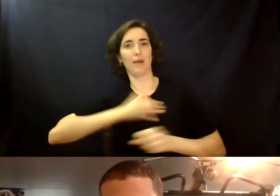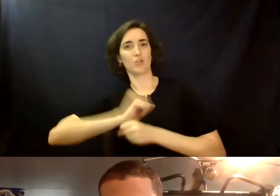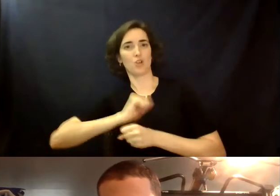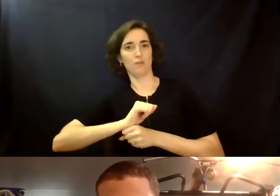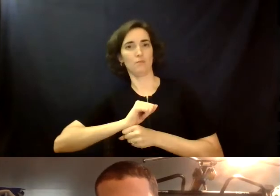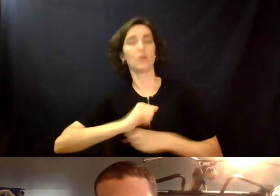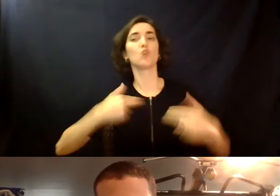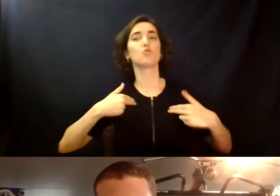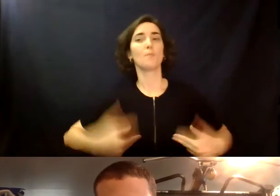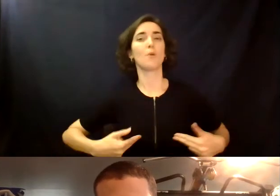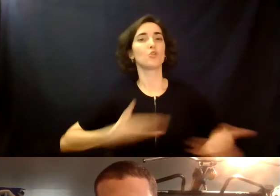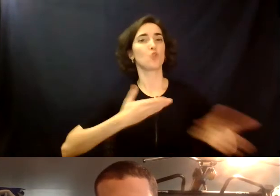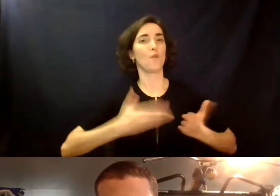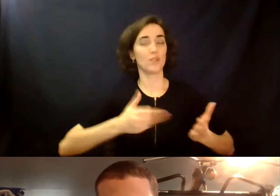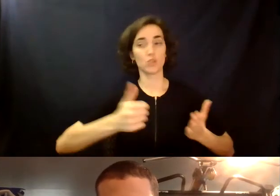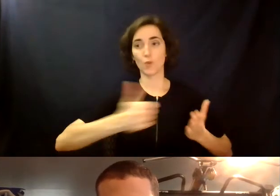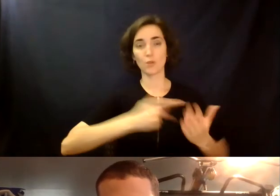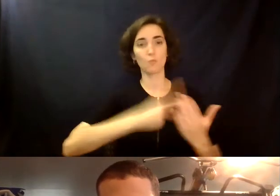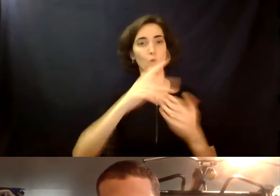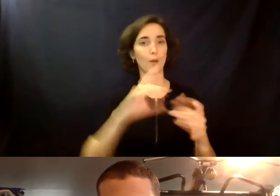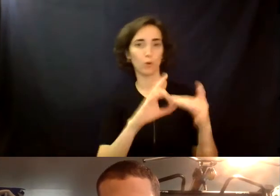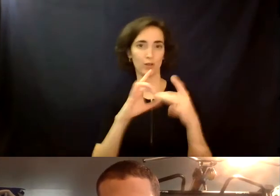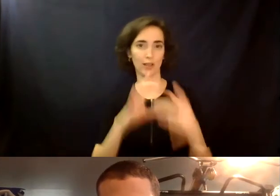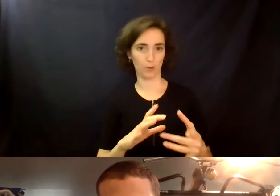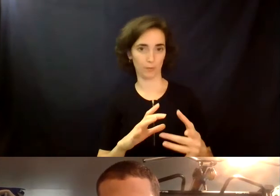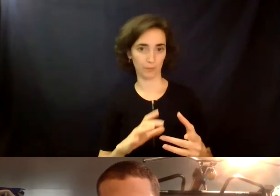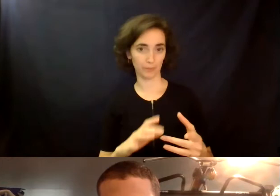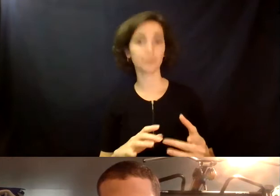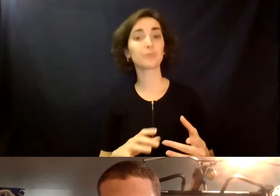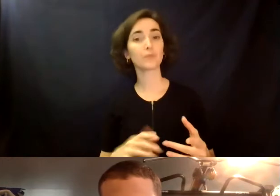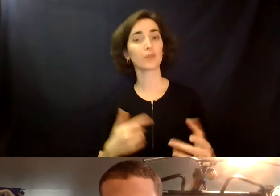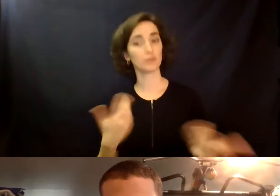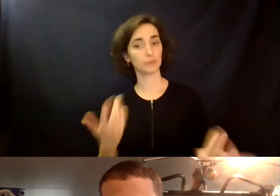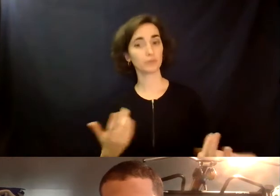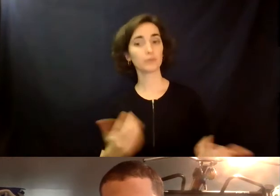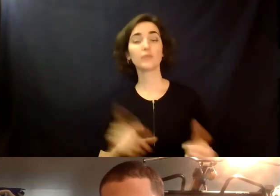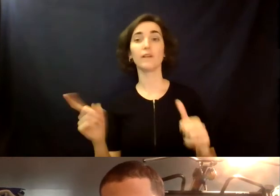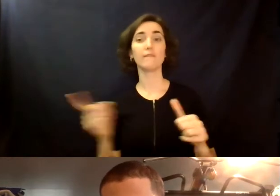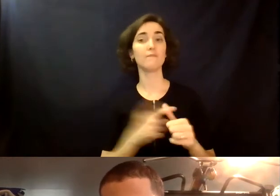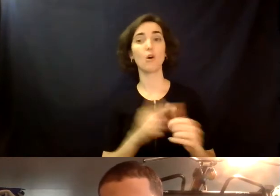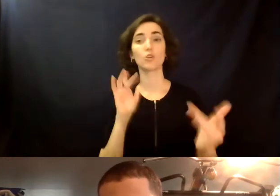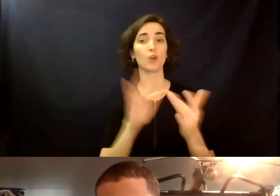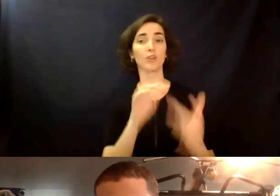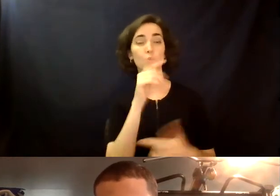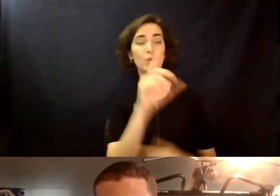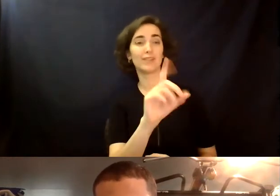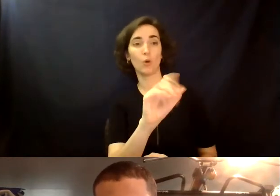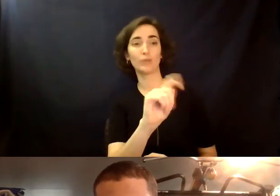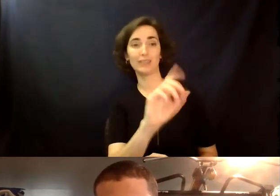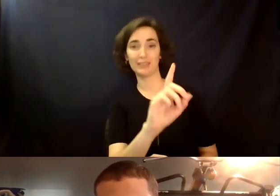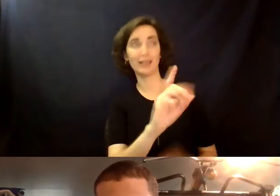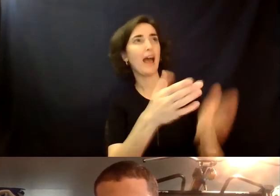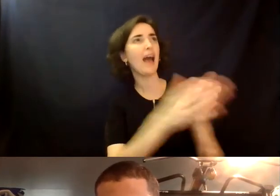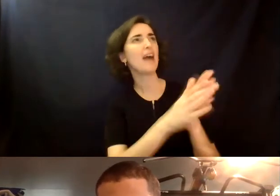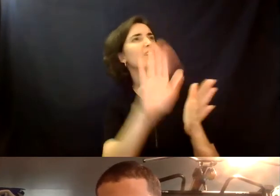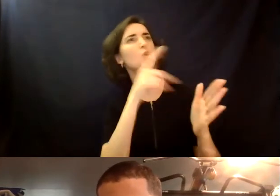Services Transportation Program Coordinator. I would start with DOTD and get their information, or reach out to that MPO,